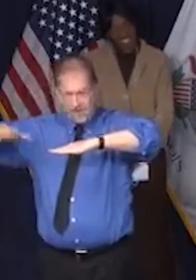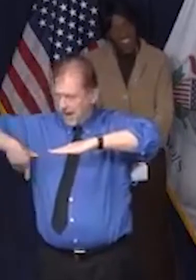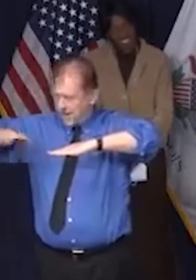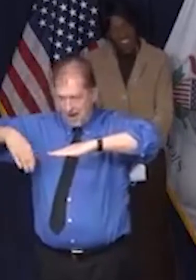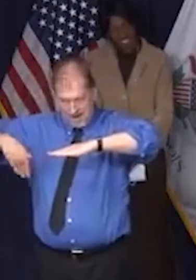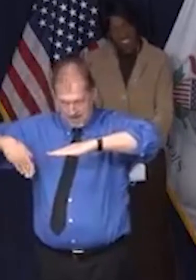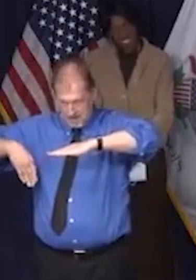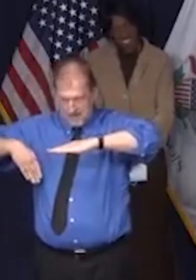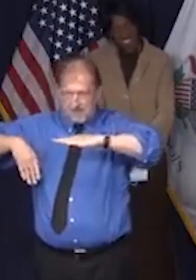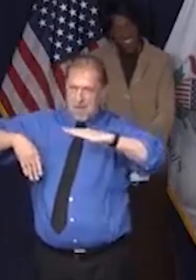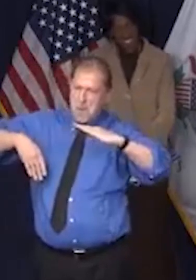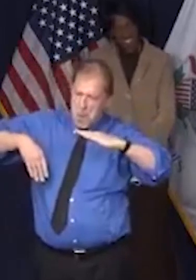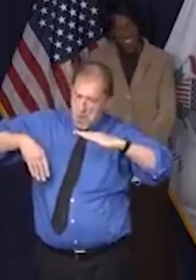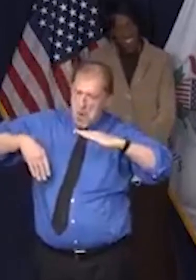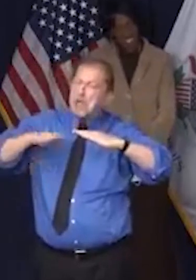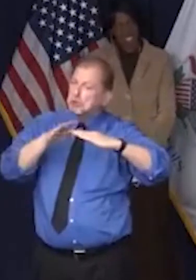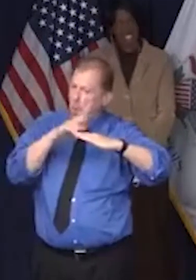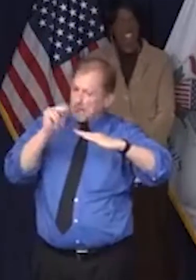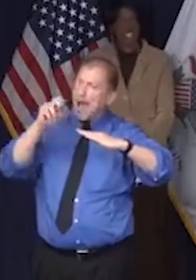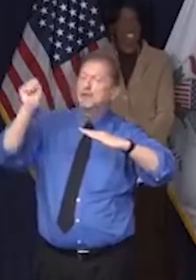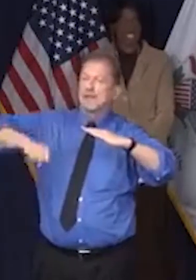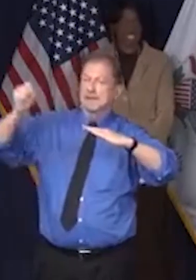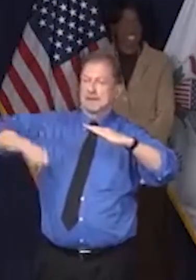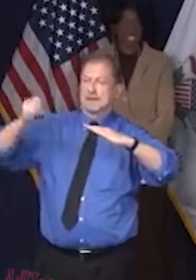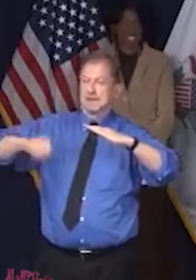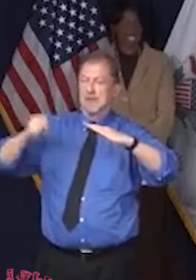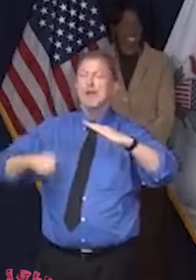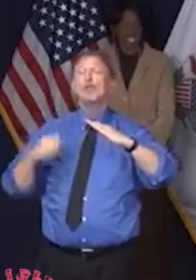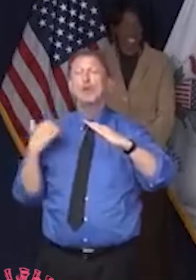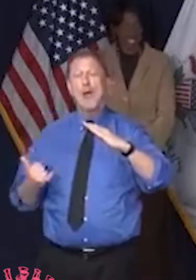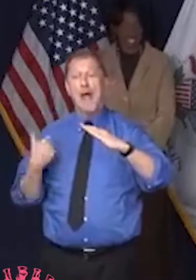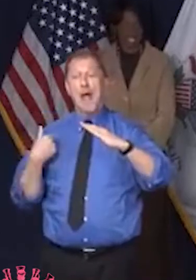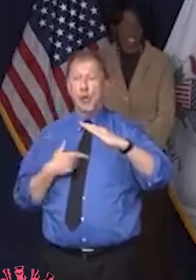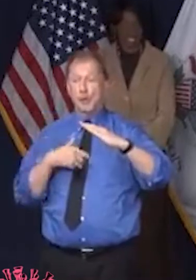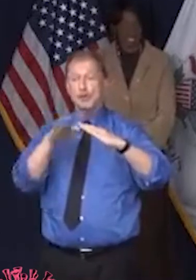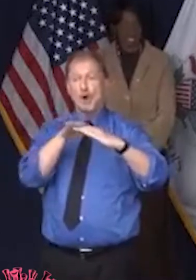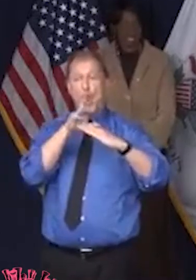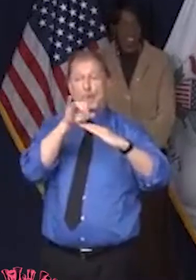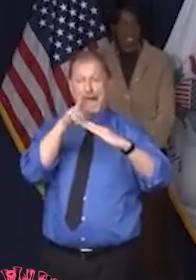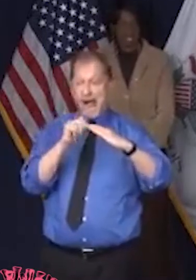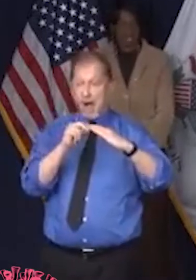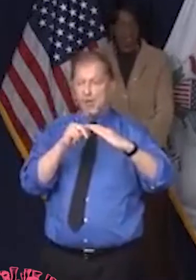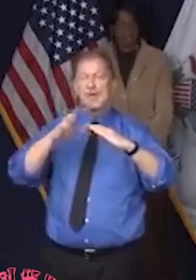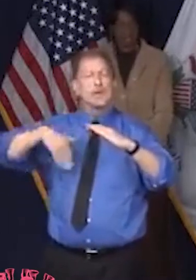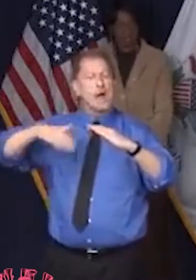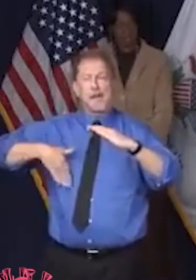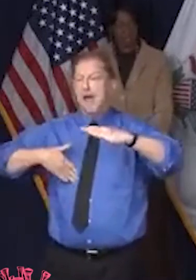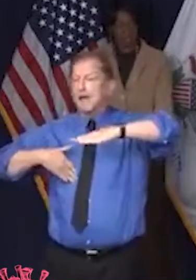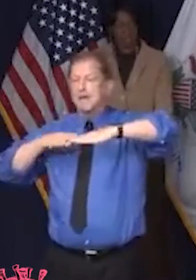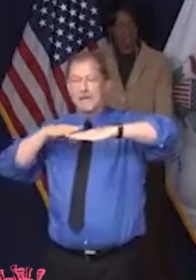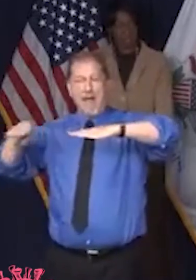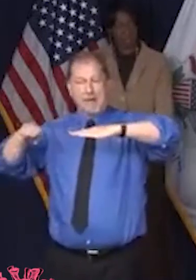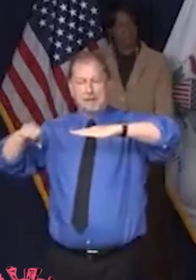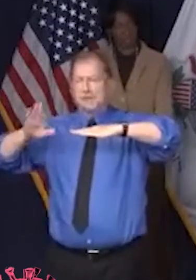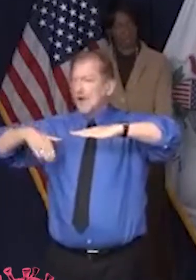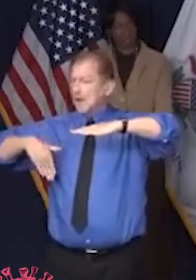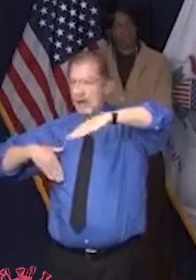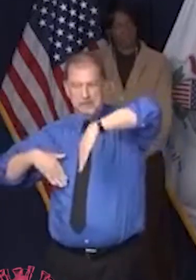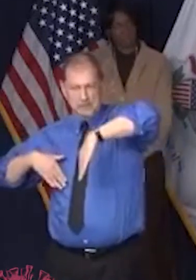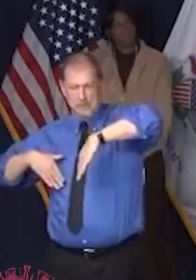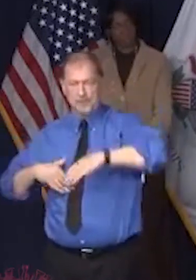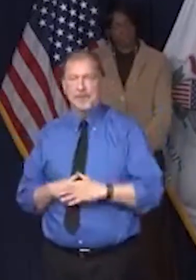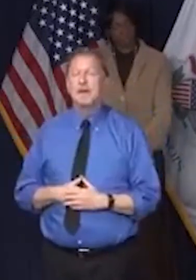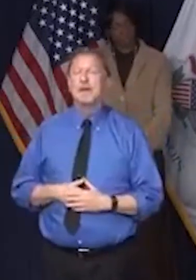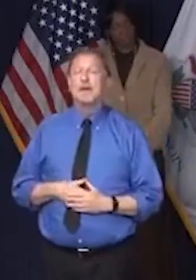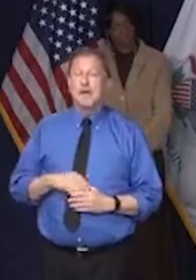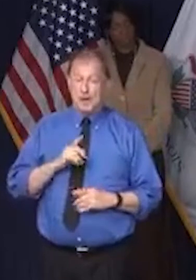then we know at least, or we can have some confidence that it may start falling. But either way, you know, whether you're on this side of the curve or that, we will